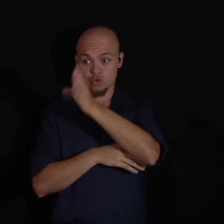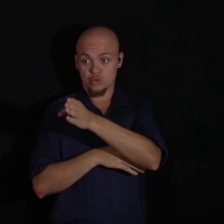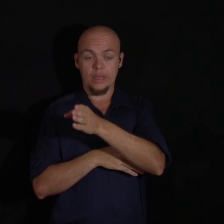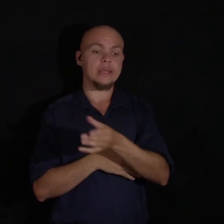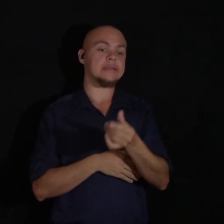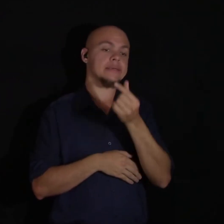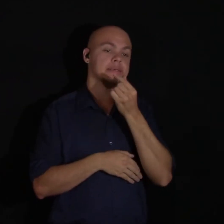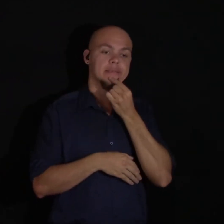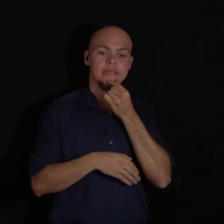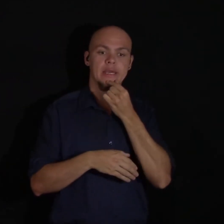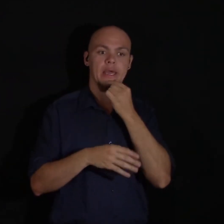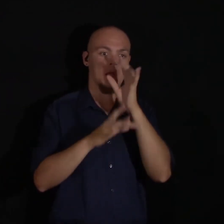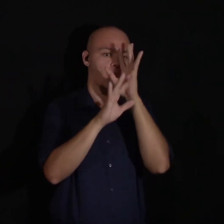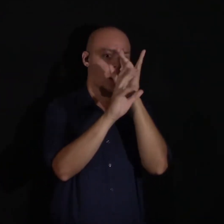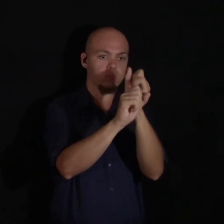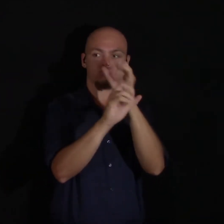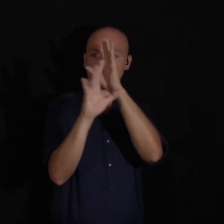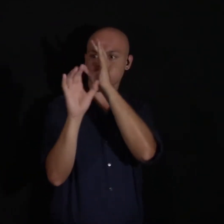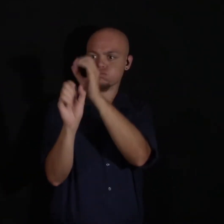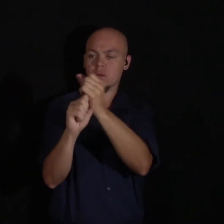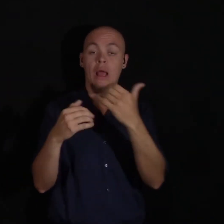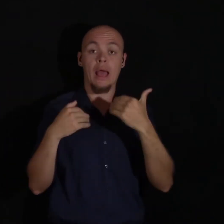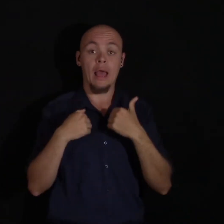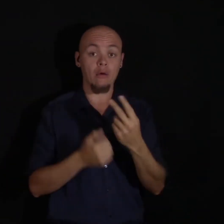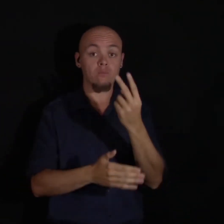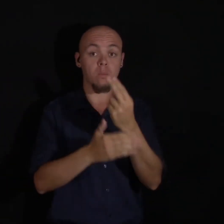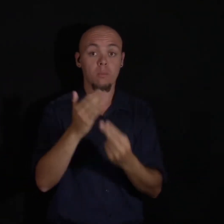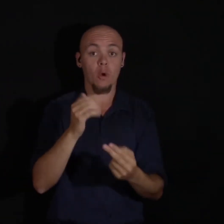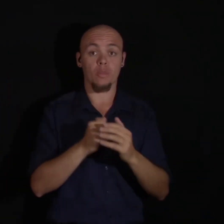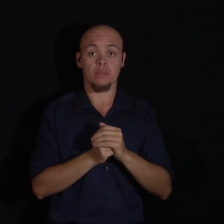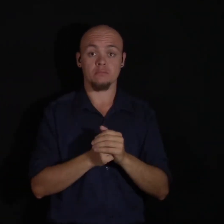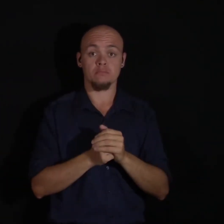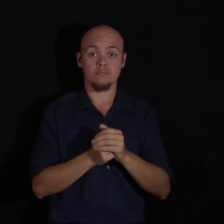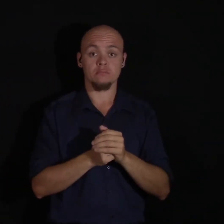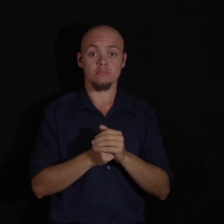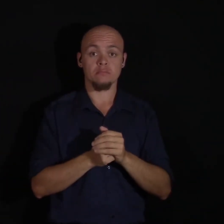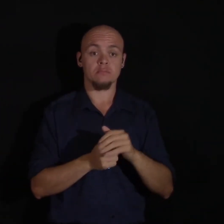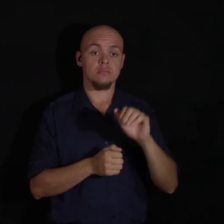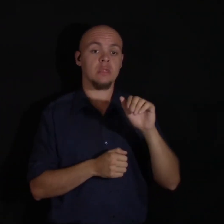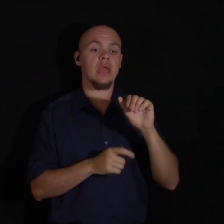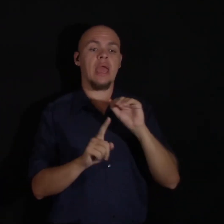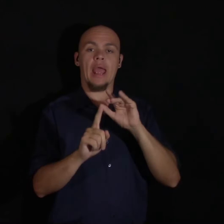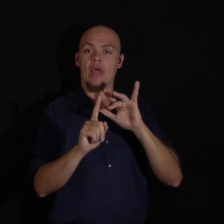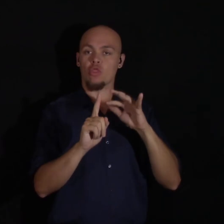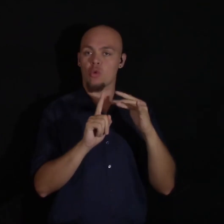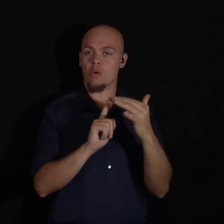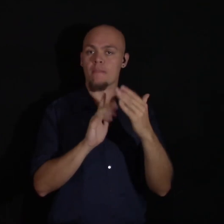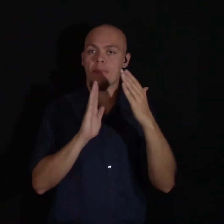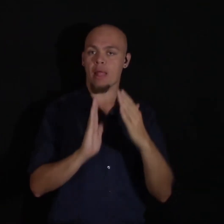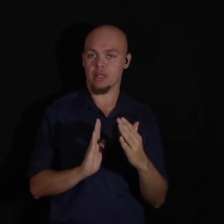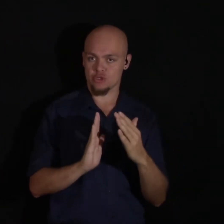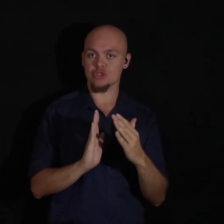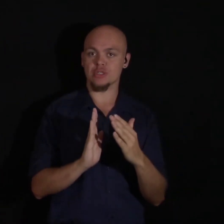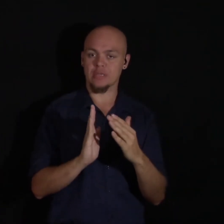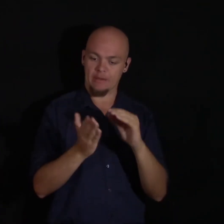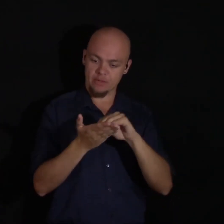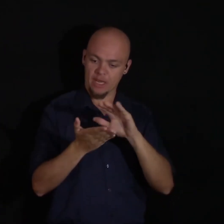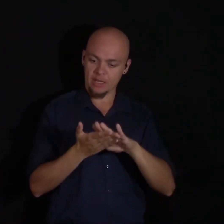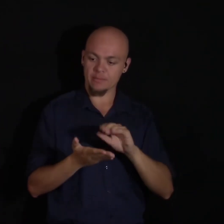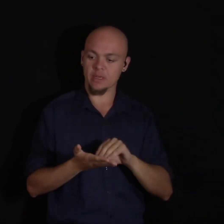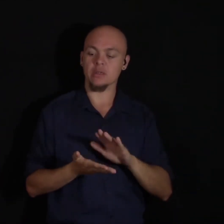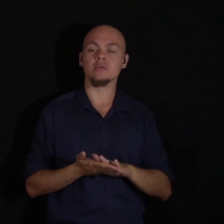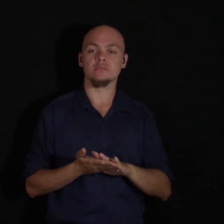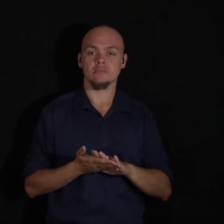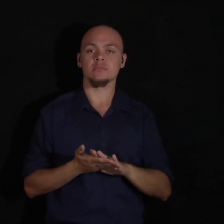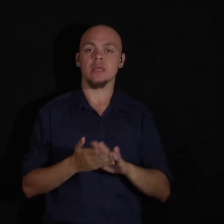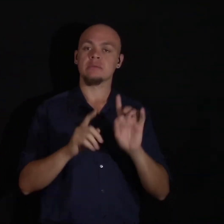desire. This was something that's also been documented by anthropologists. I'm a great fan of Cleland Ford